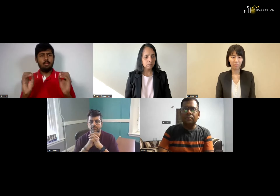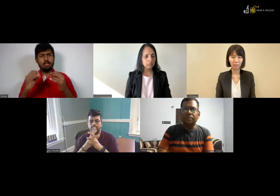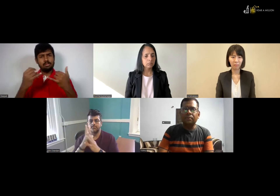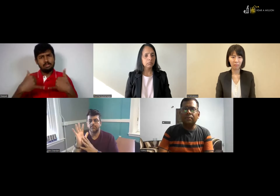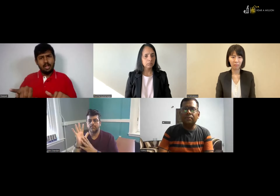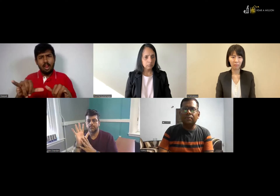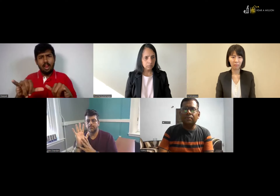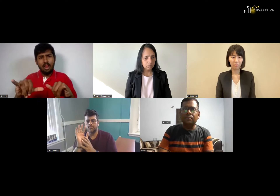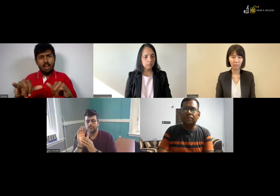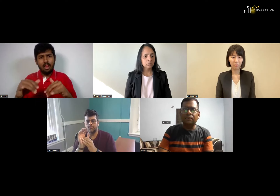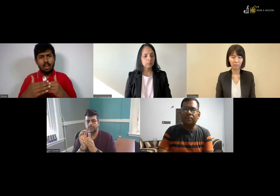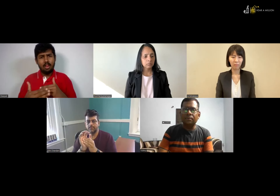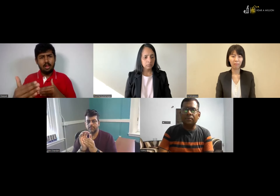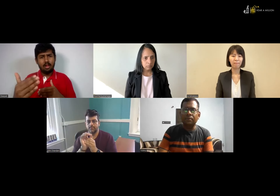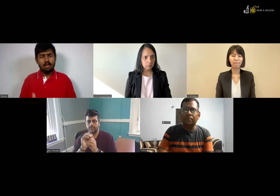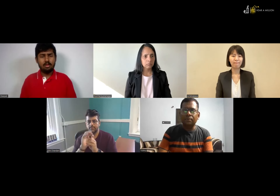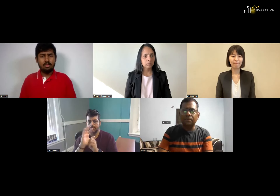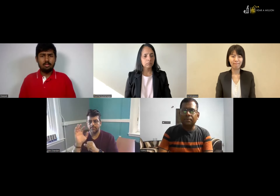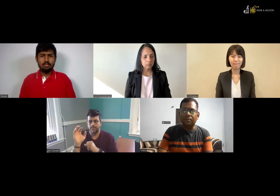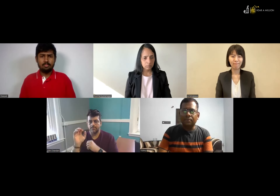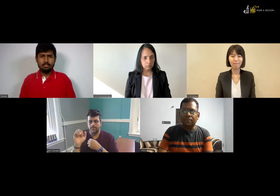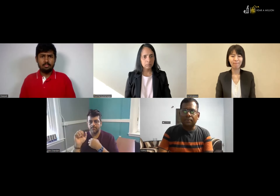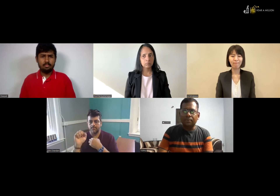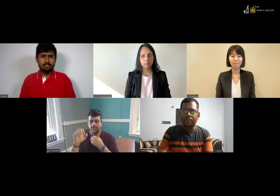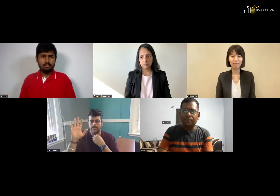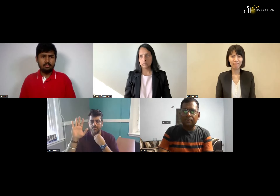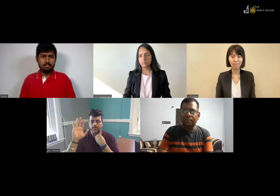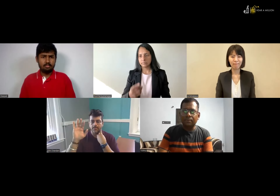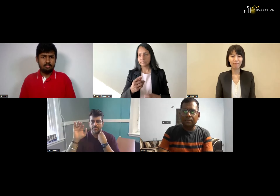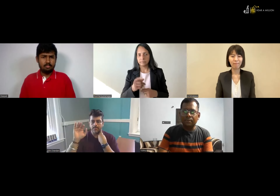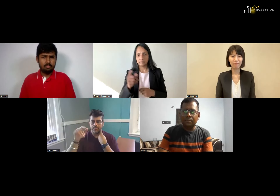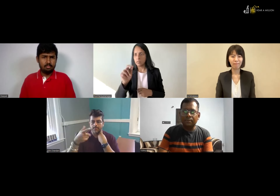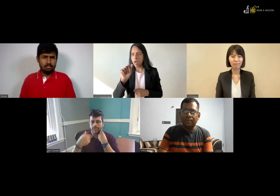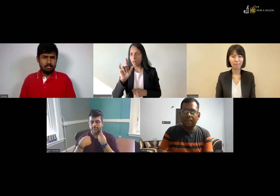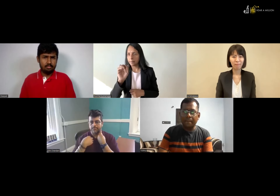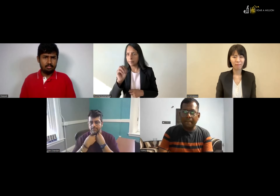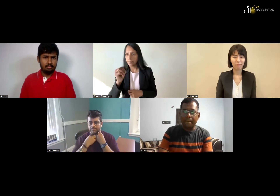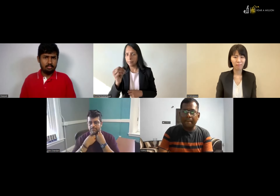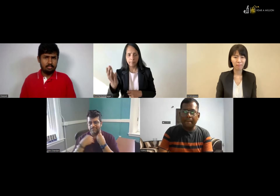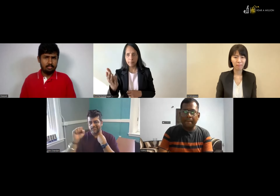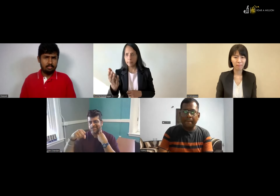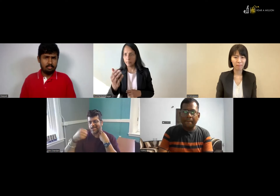to my friend. That was my friend was still suffering from that disease.